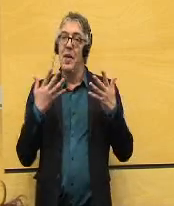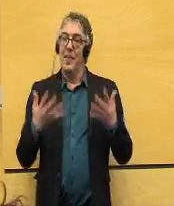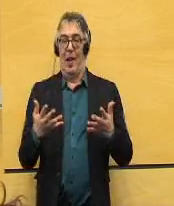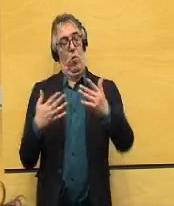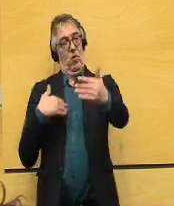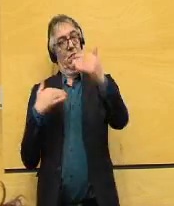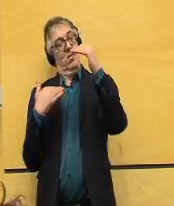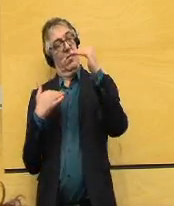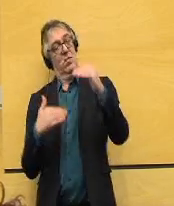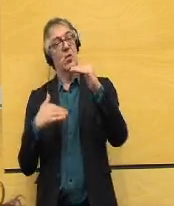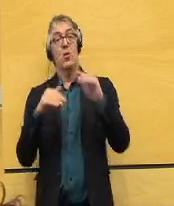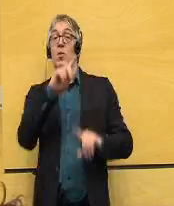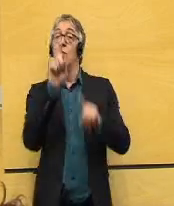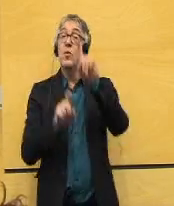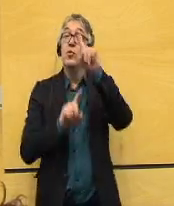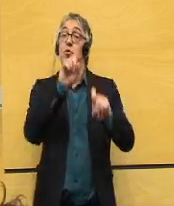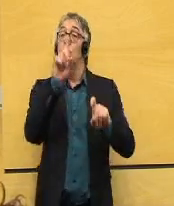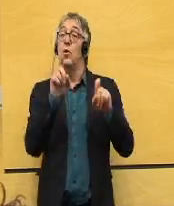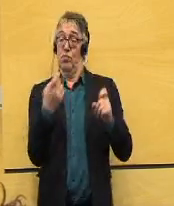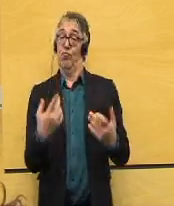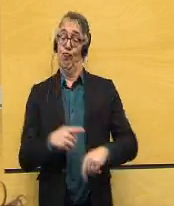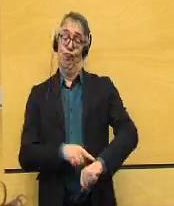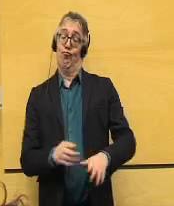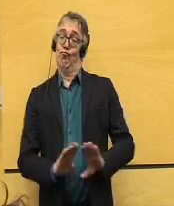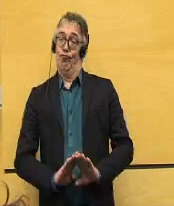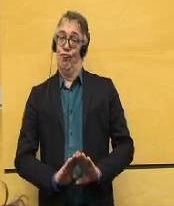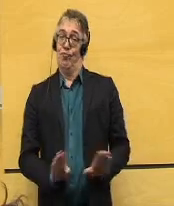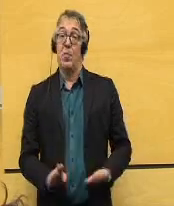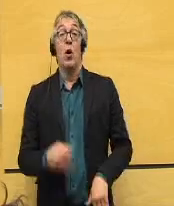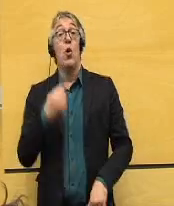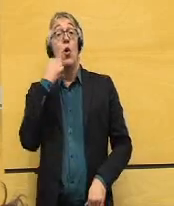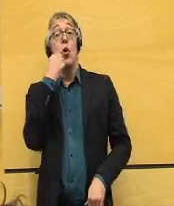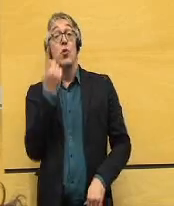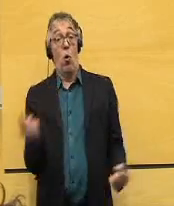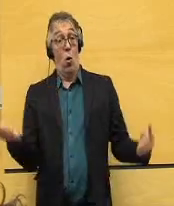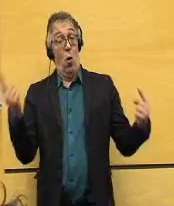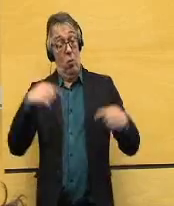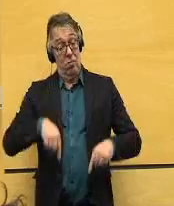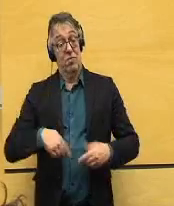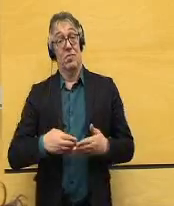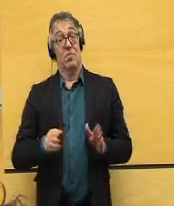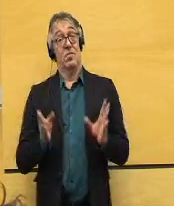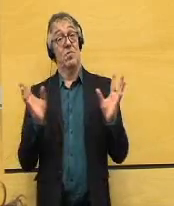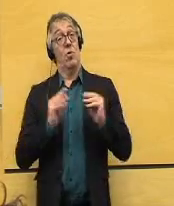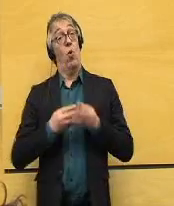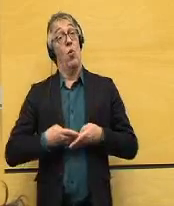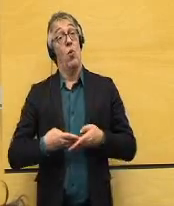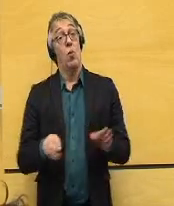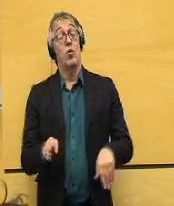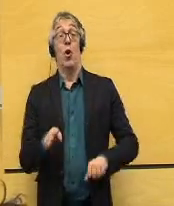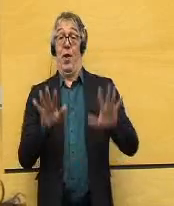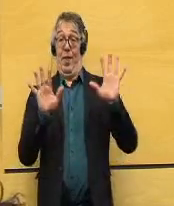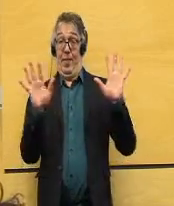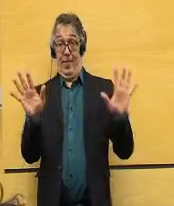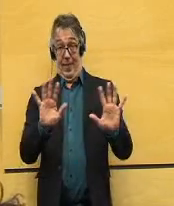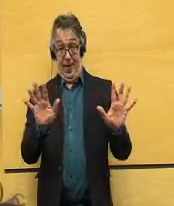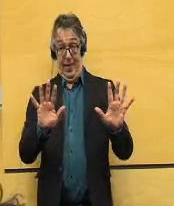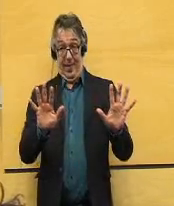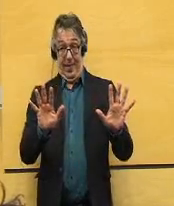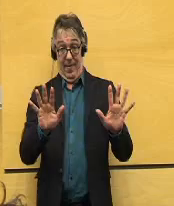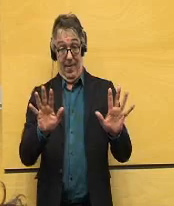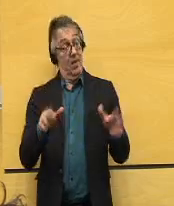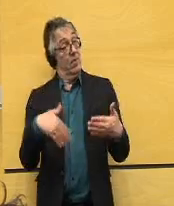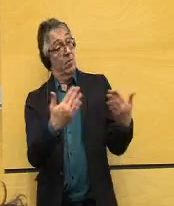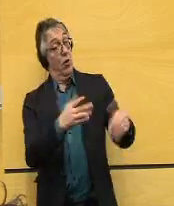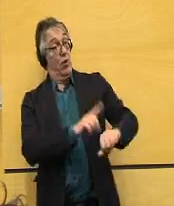a close. We will resume at 10 a.m. tomorrow with the answers to these